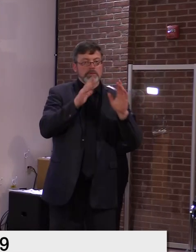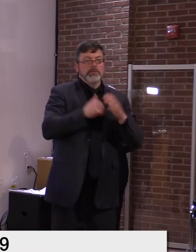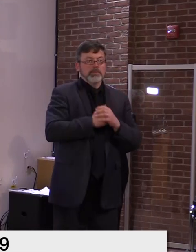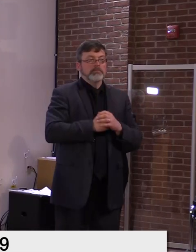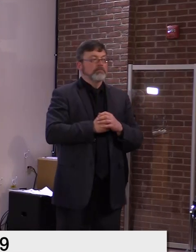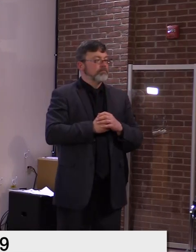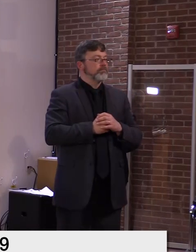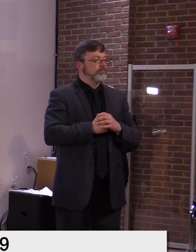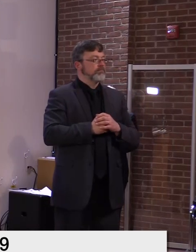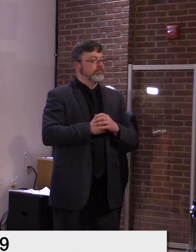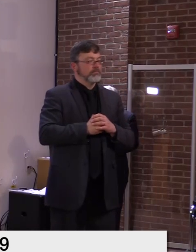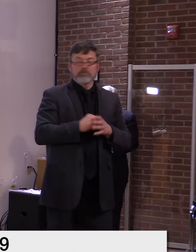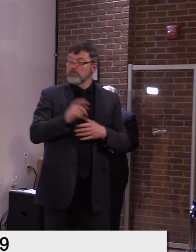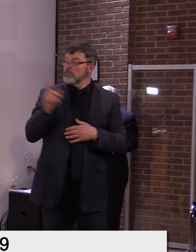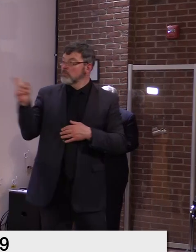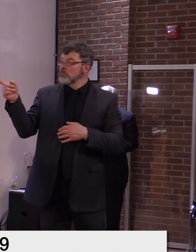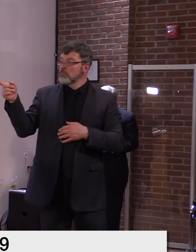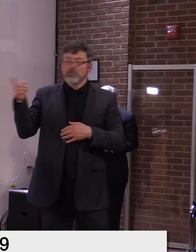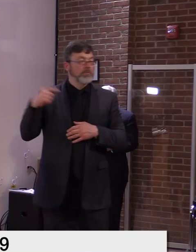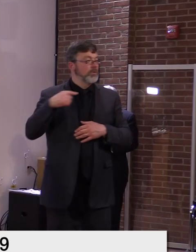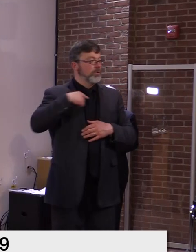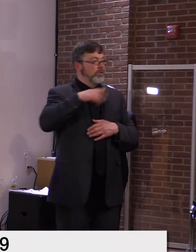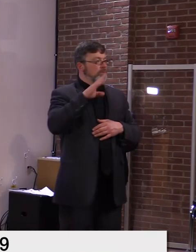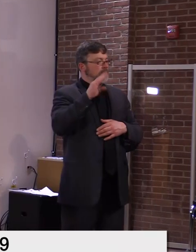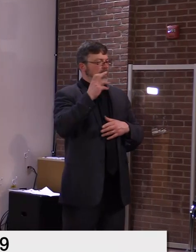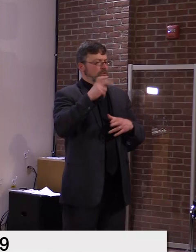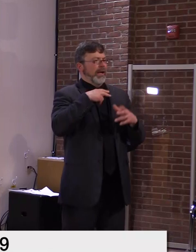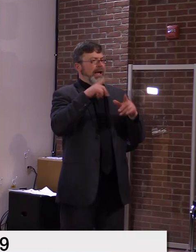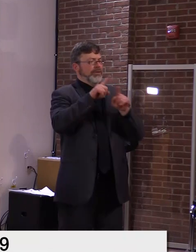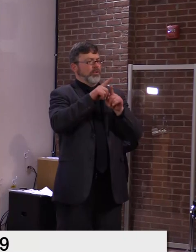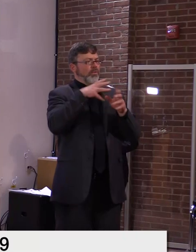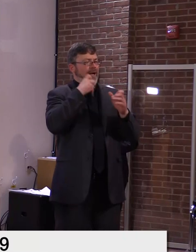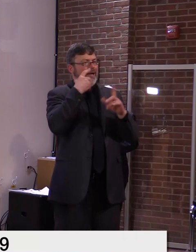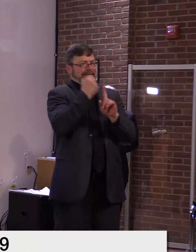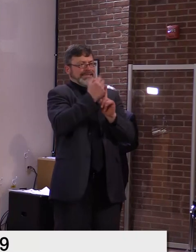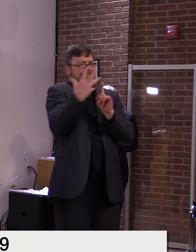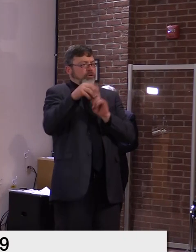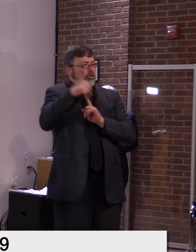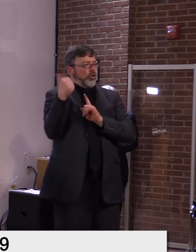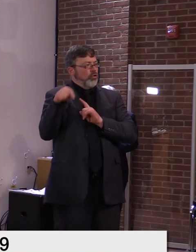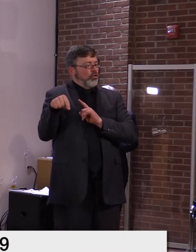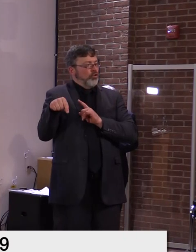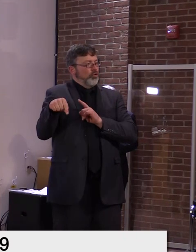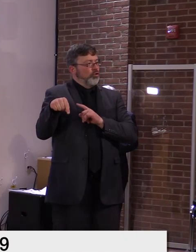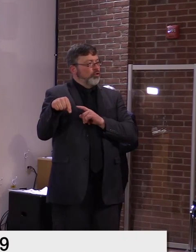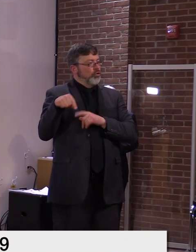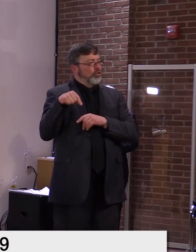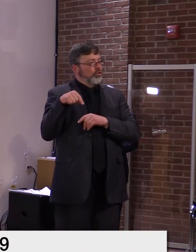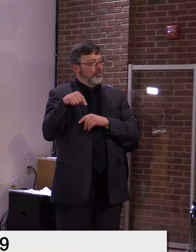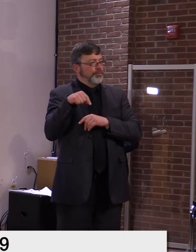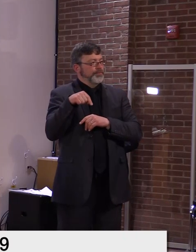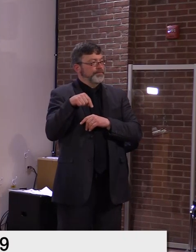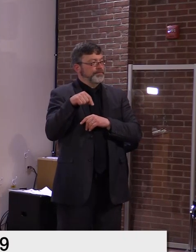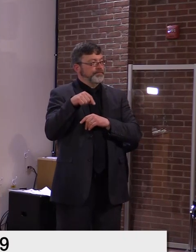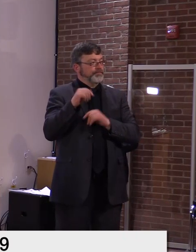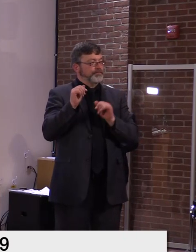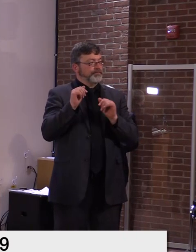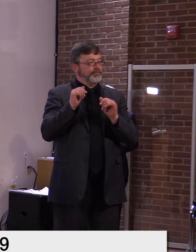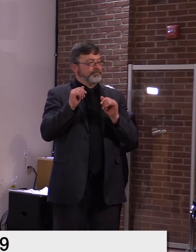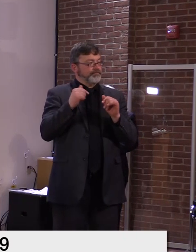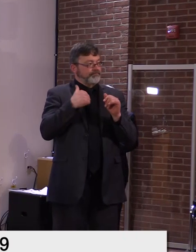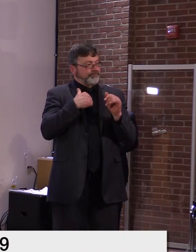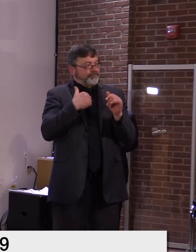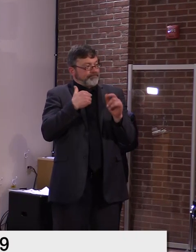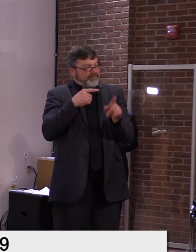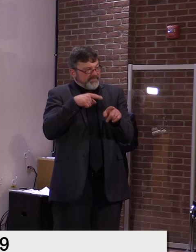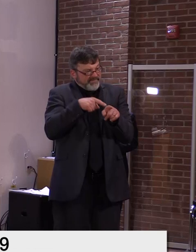the question before you. So just so everyone knows, in the third bucket, so ARPA funding, there are actually